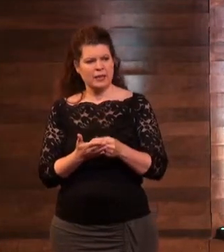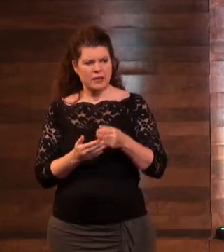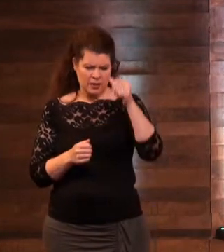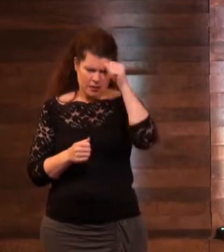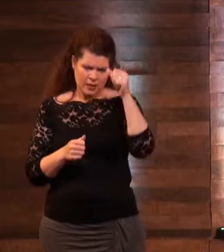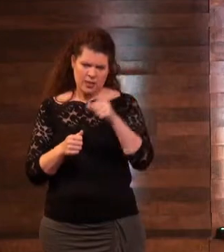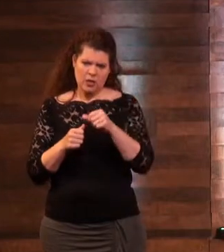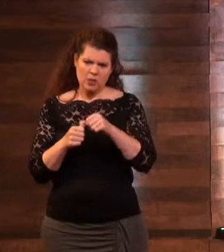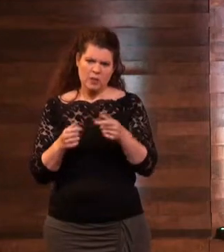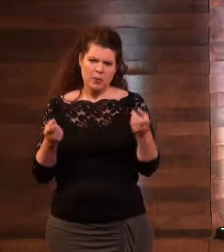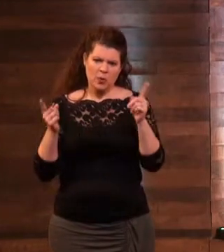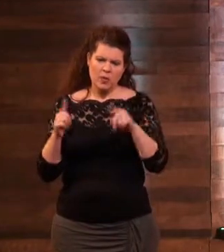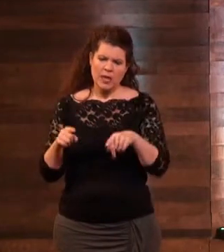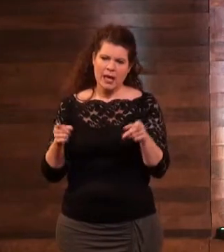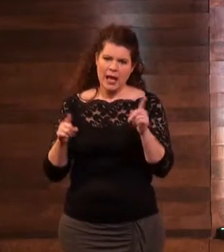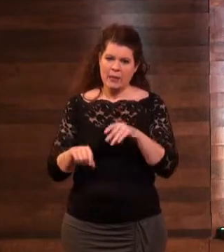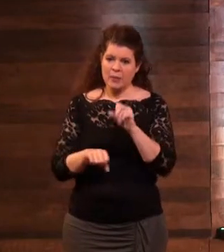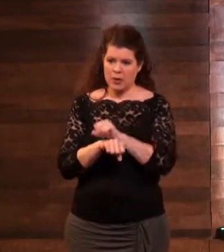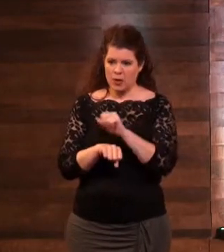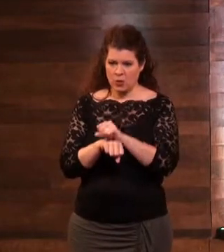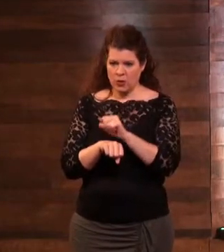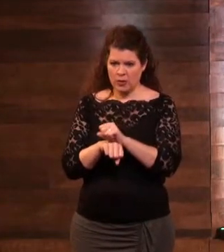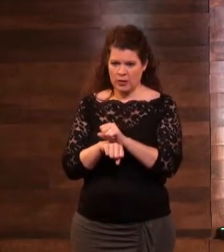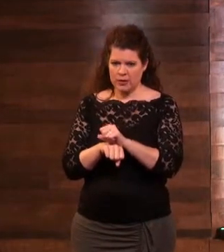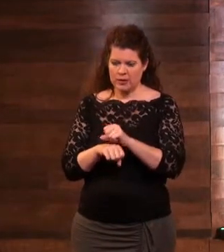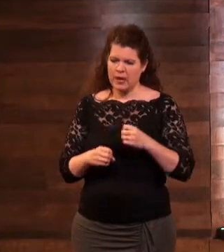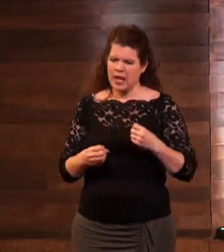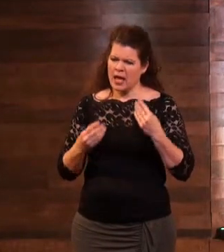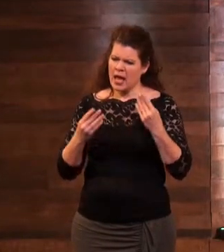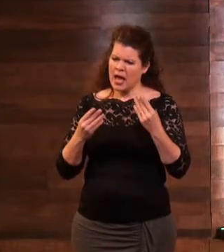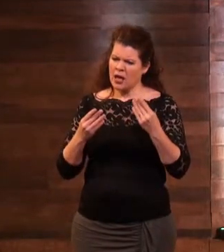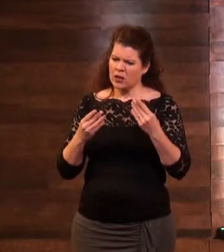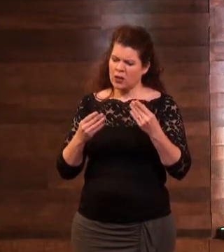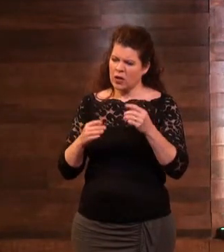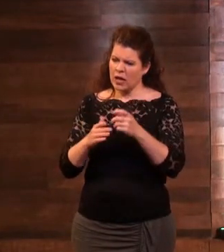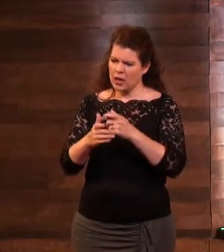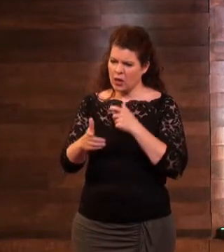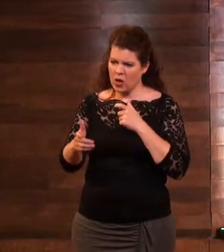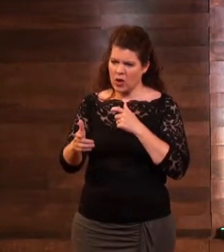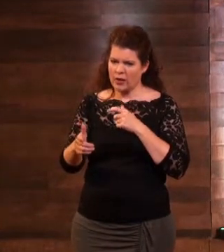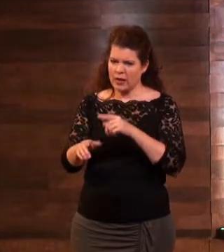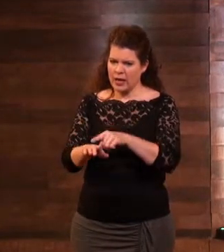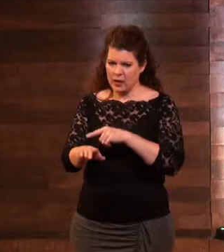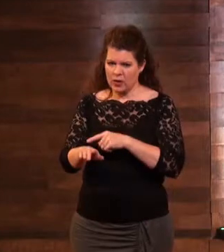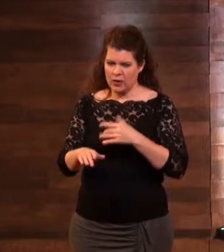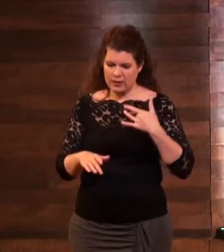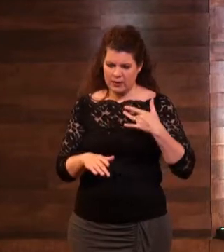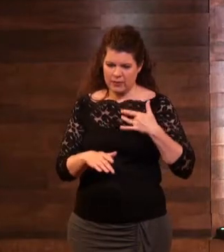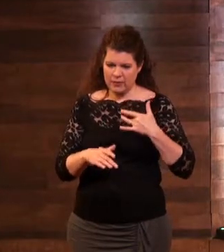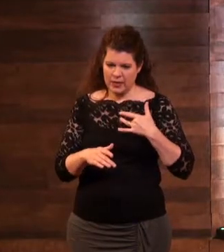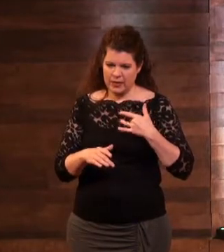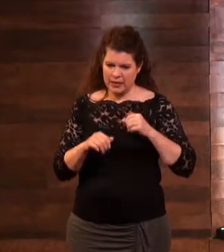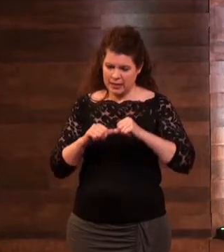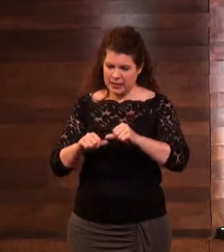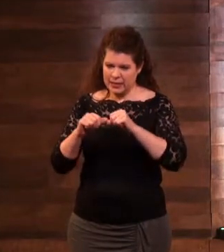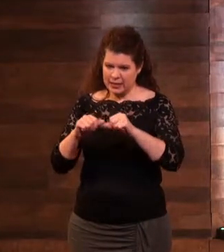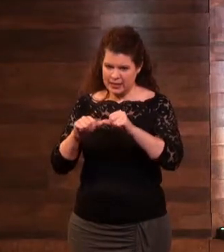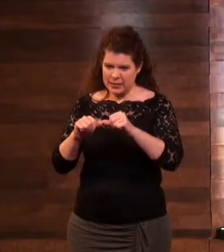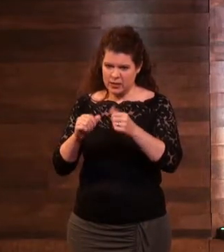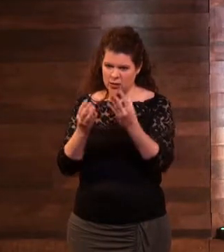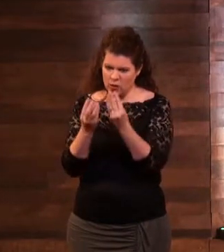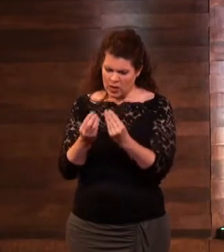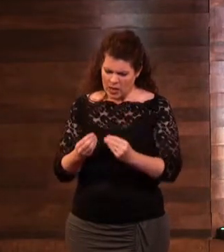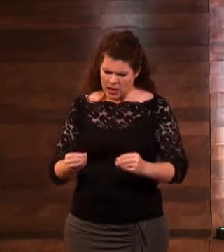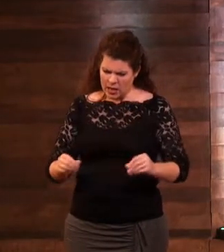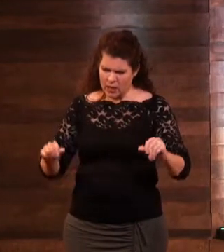work? How long did that feeling last? For a while, then it went away, right? You got over